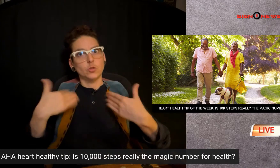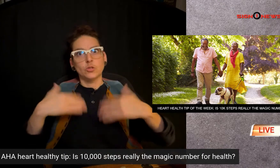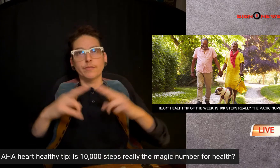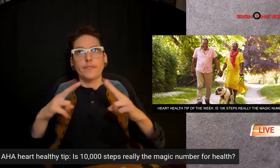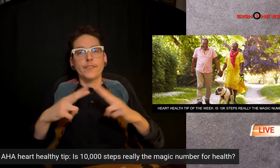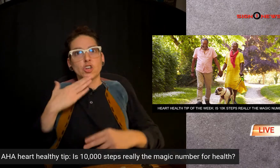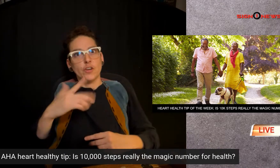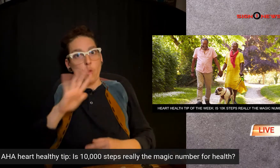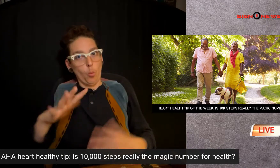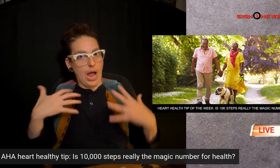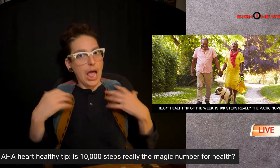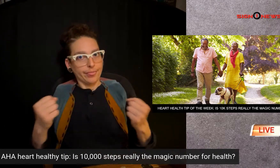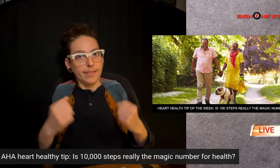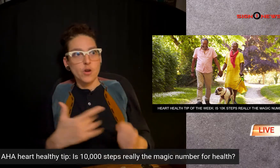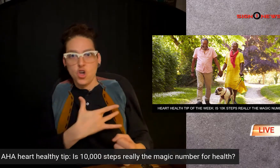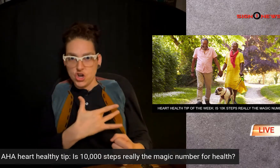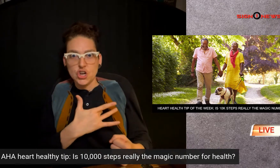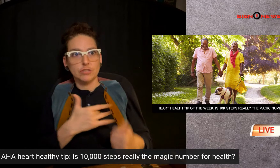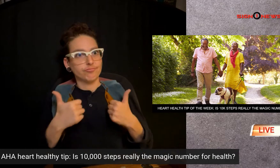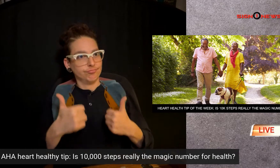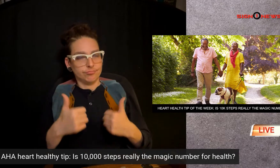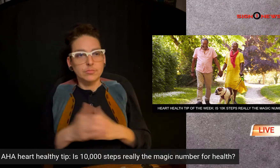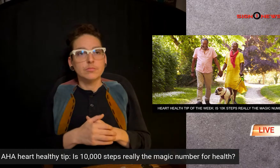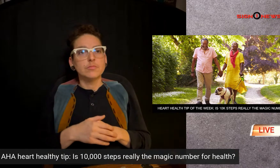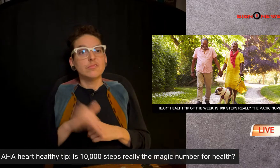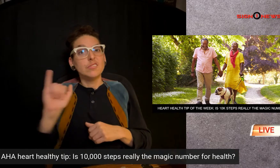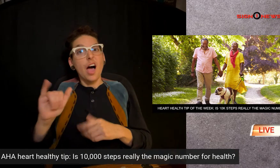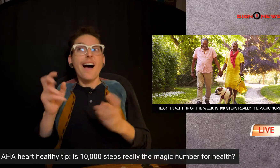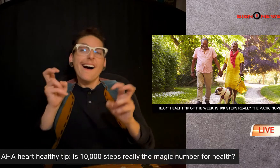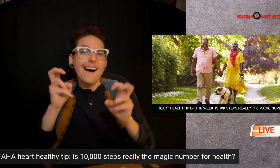day, it's good for their health.